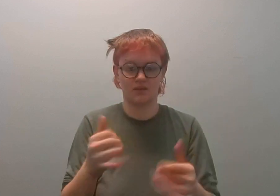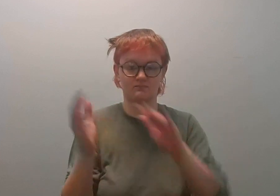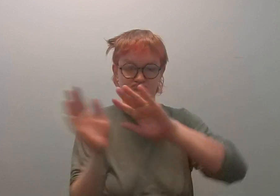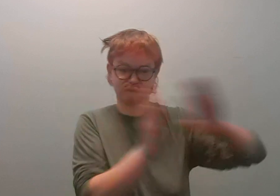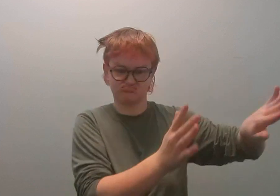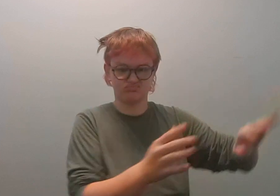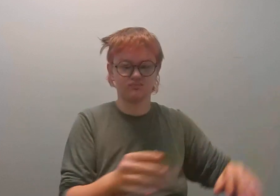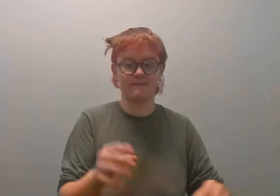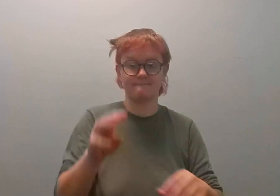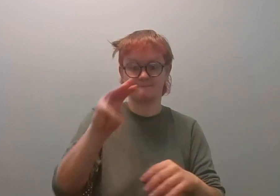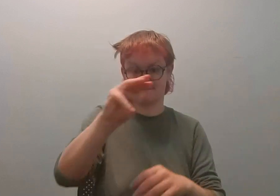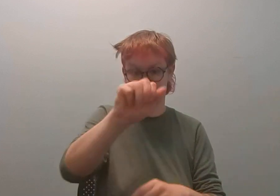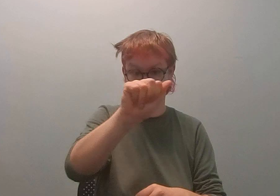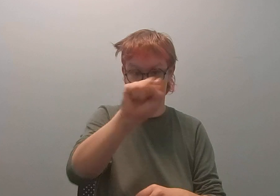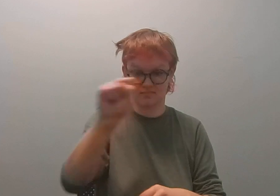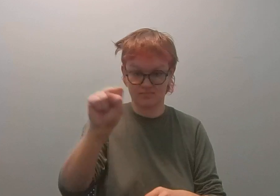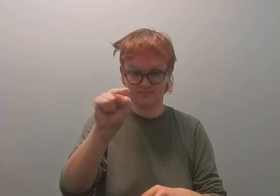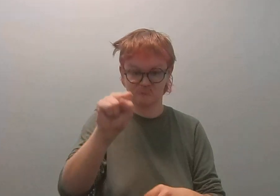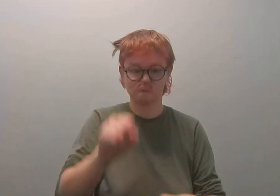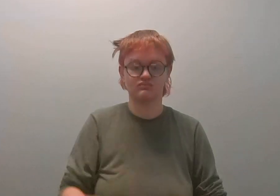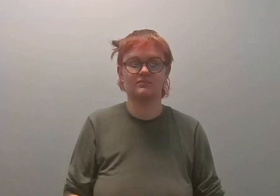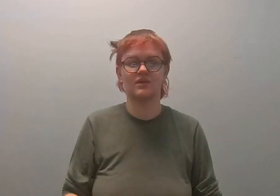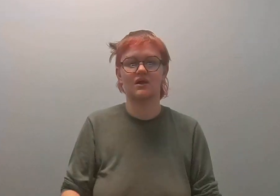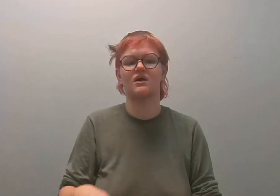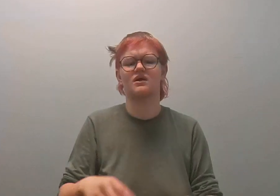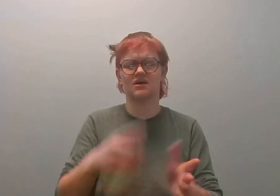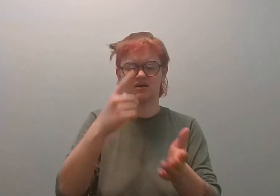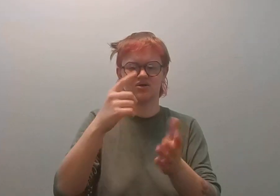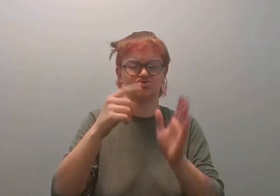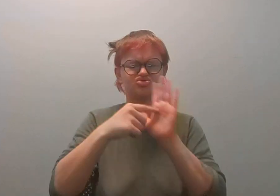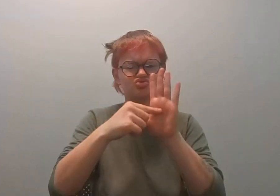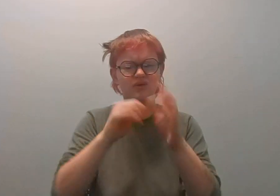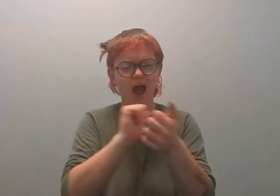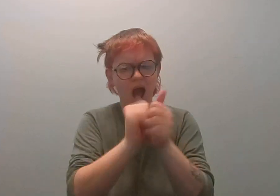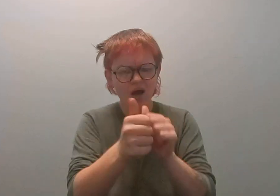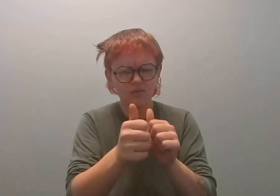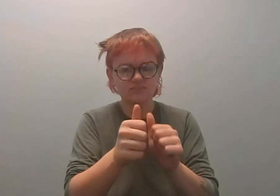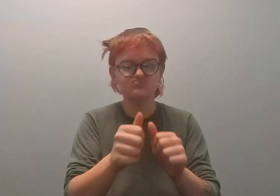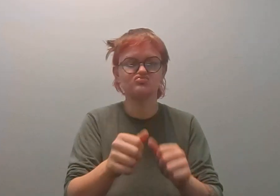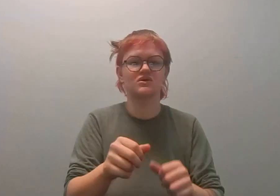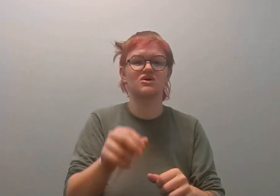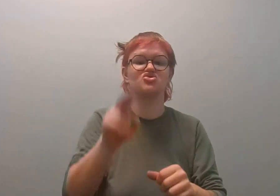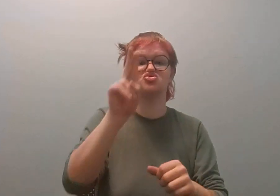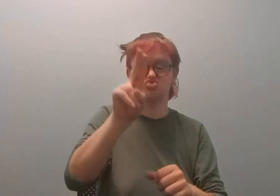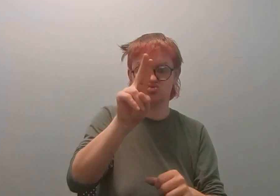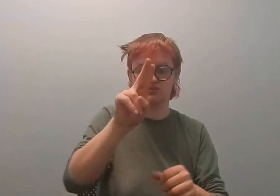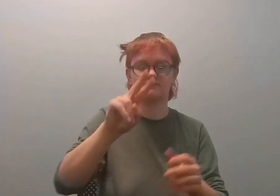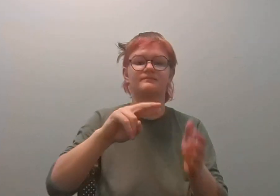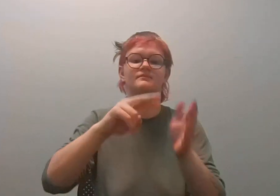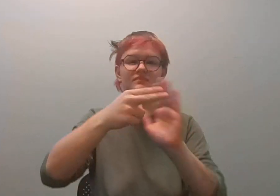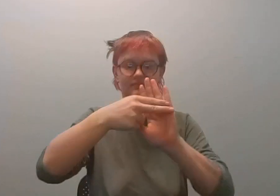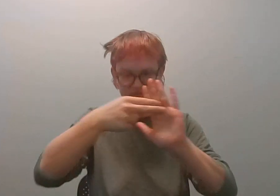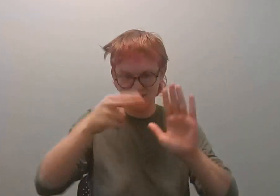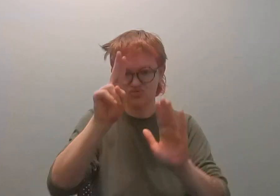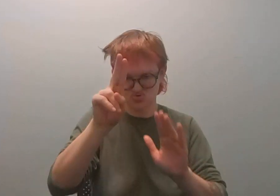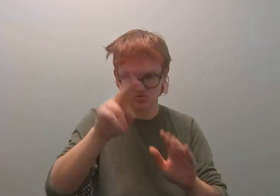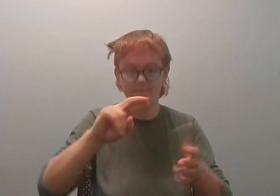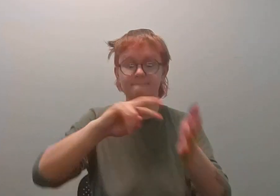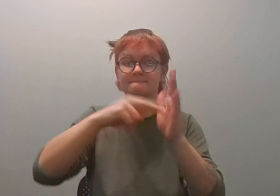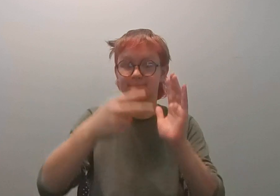or a neutron. This means that nearly all the mass of an atom resides in the nucleus and not in the electron